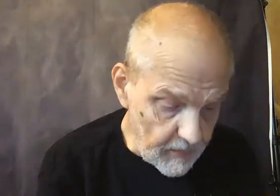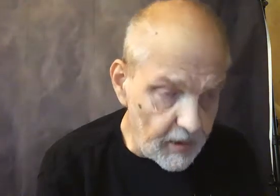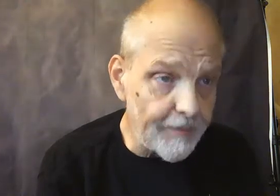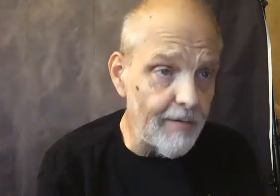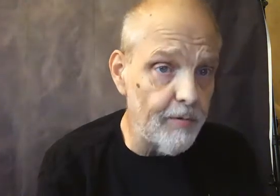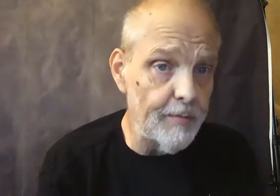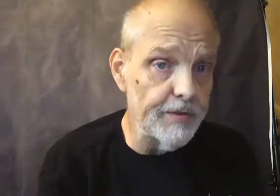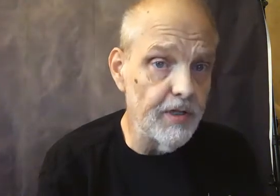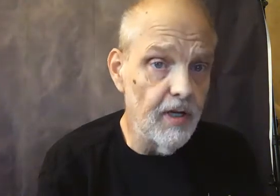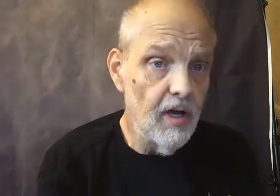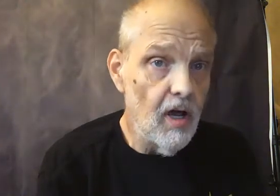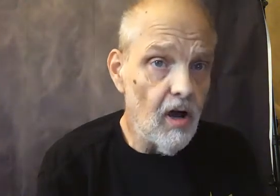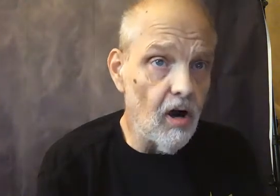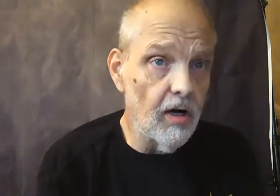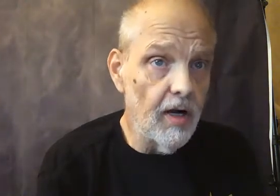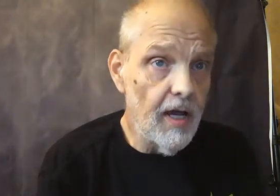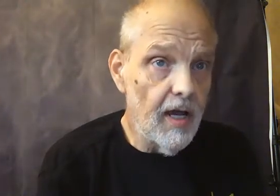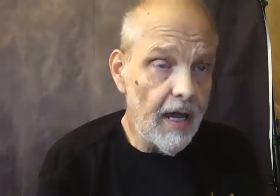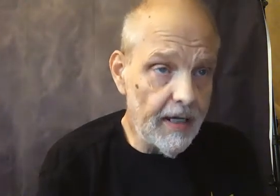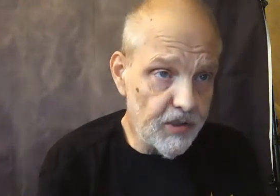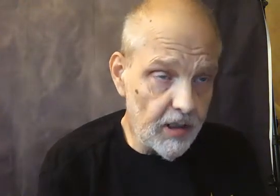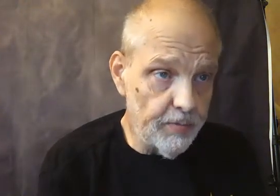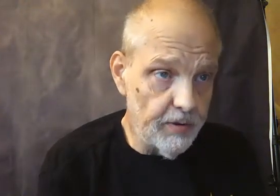The 5 parameters are hand shape.